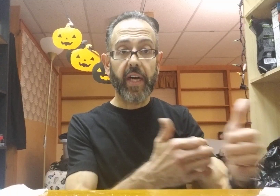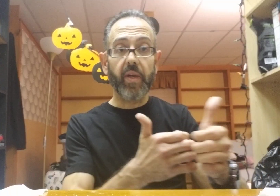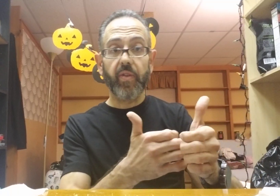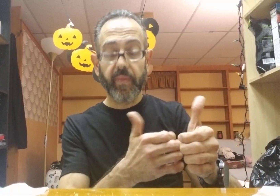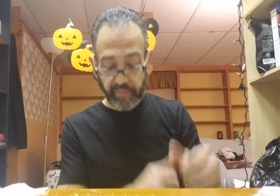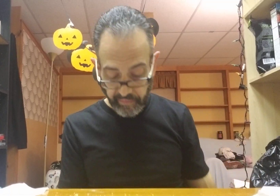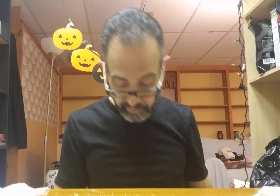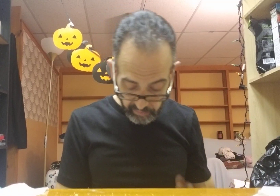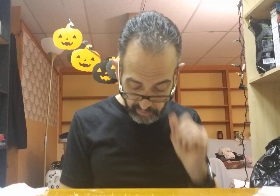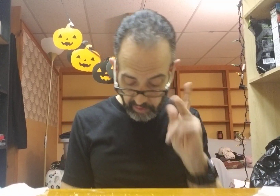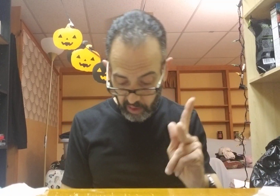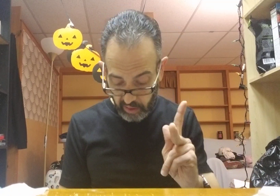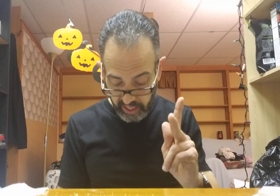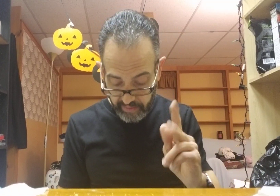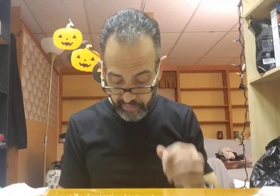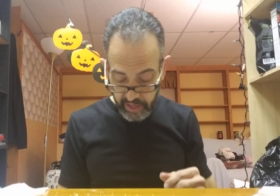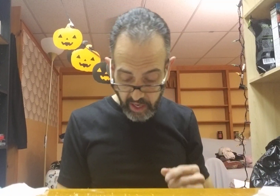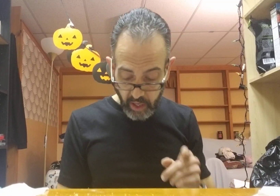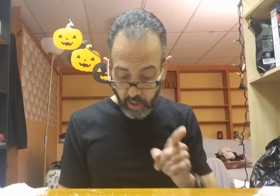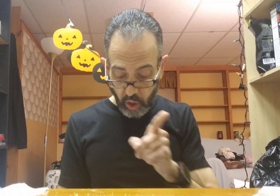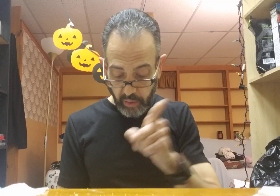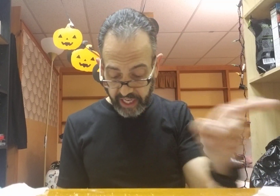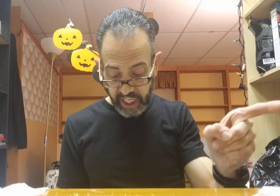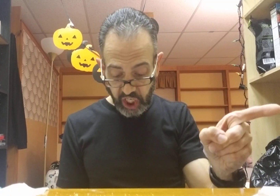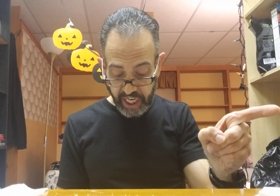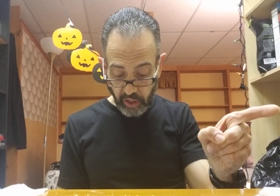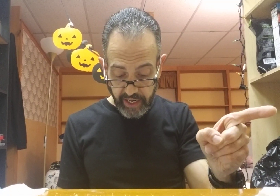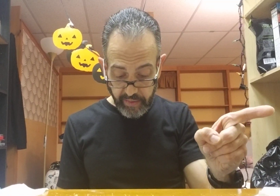Follows. Okay, so he, she, or it.